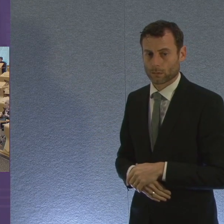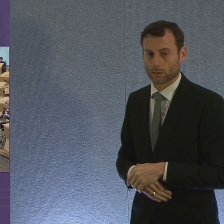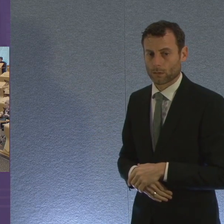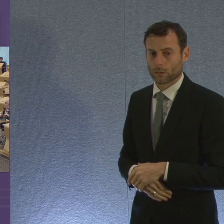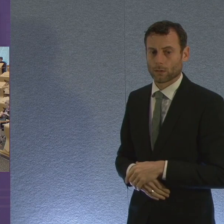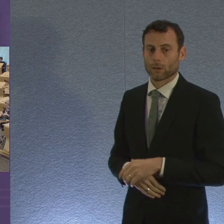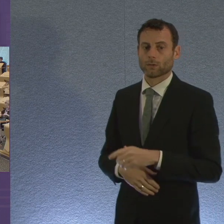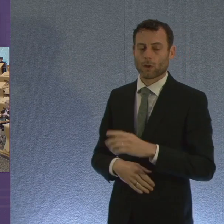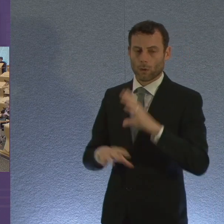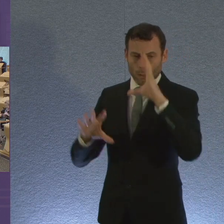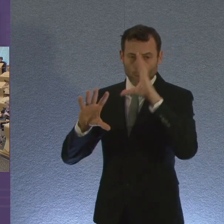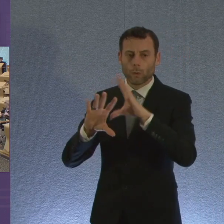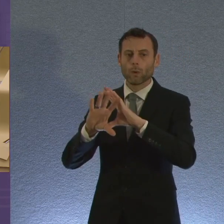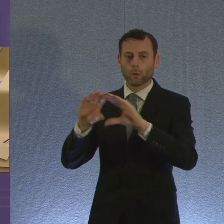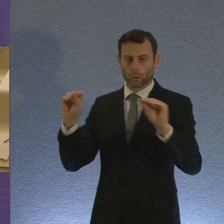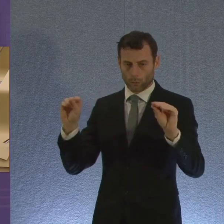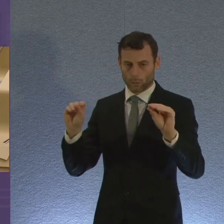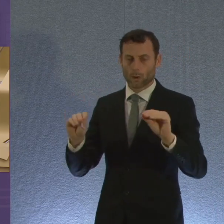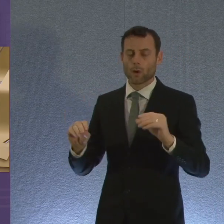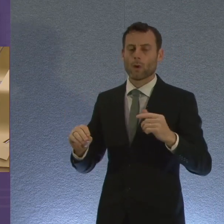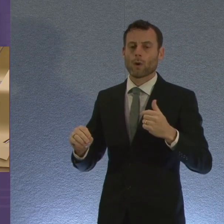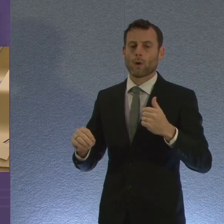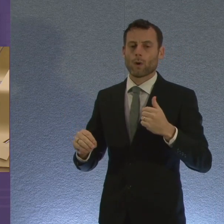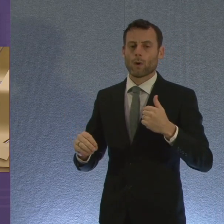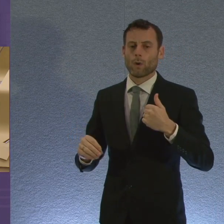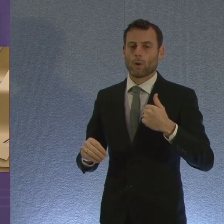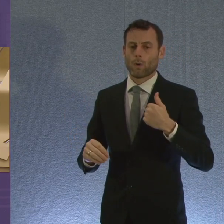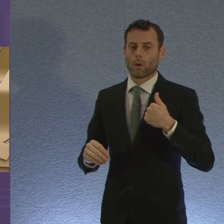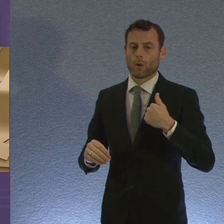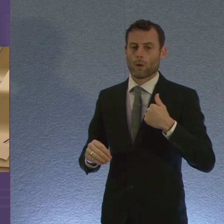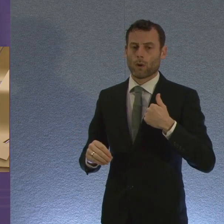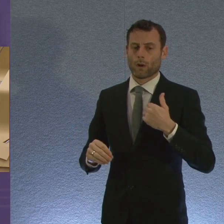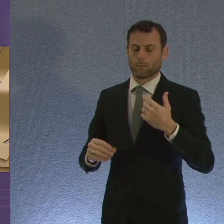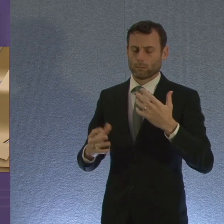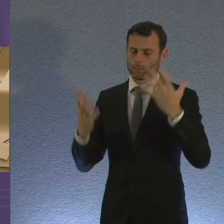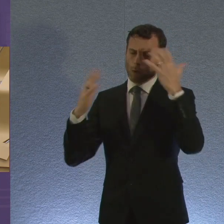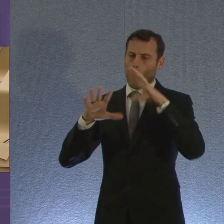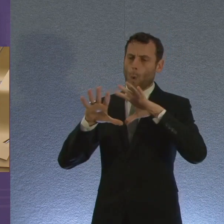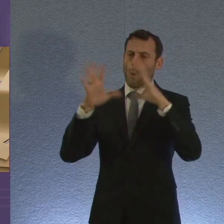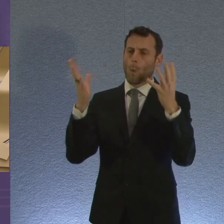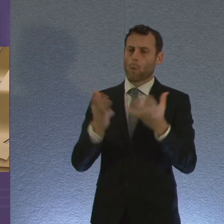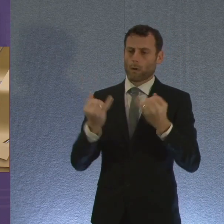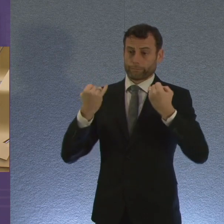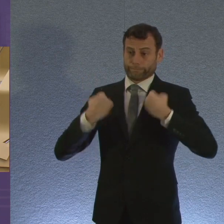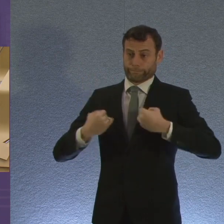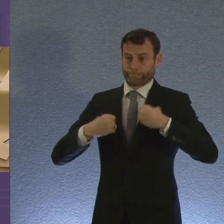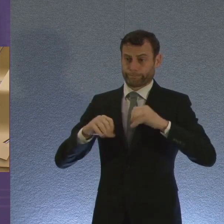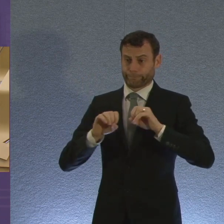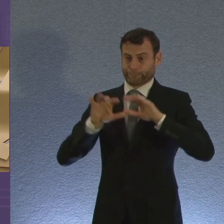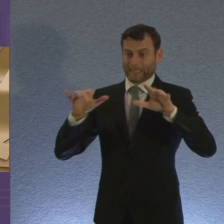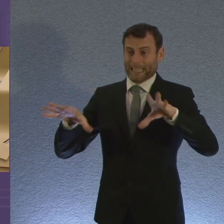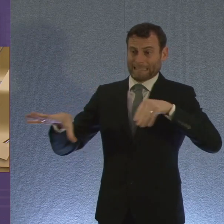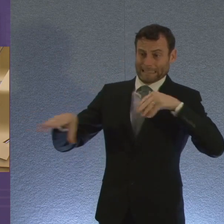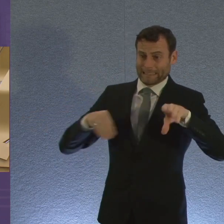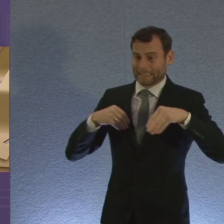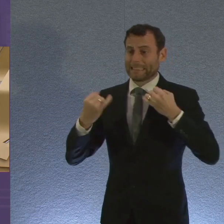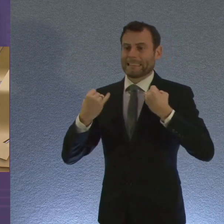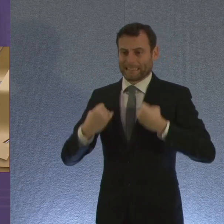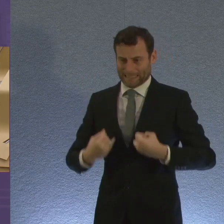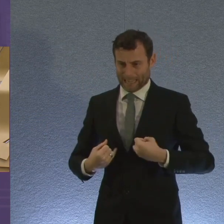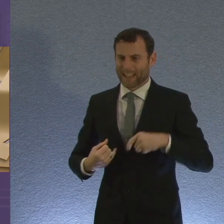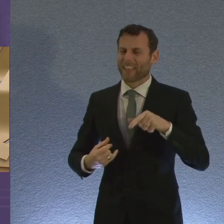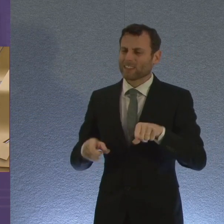relieve members. Presiding Officer, responding to a global crisis and a national crisis is about people coming together